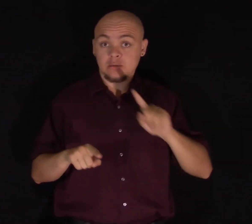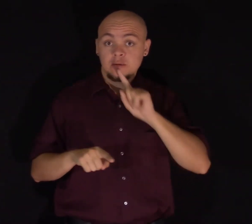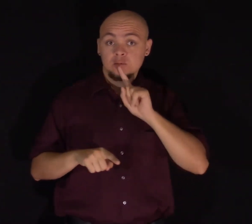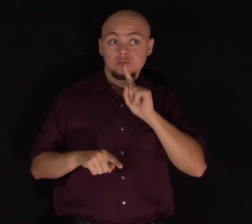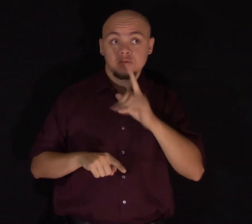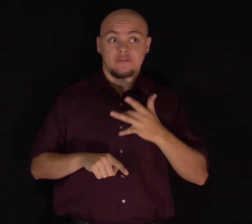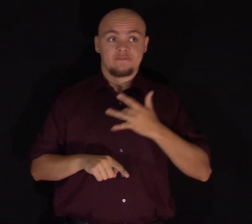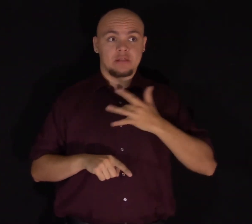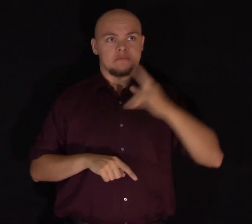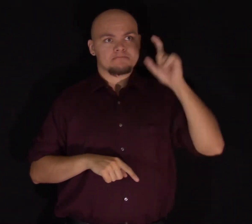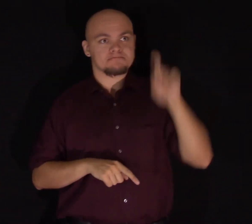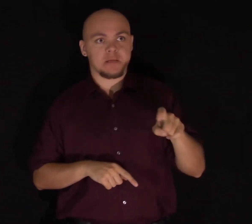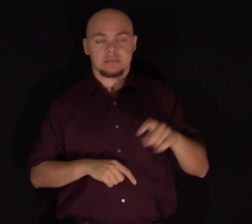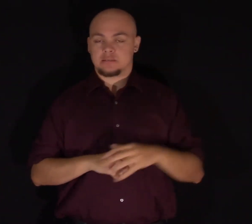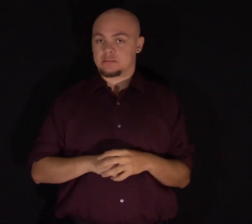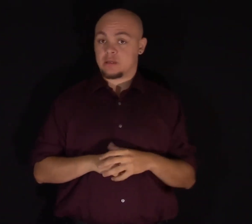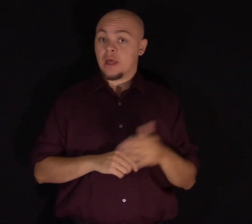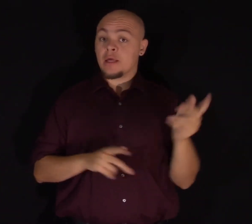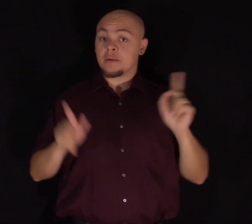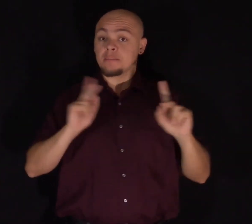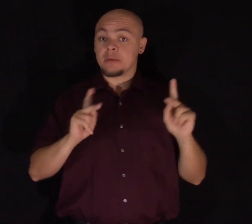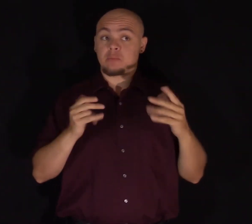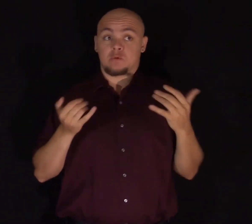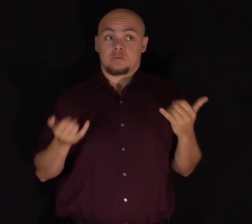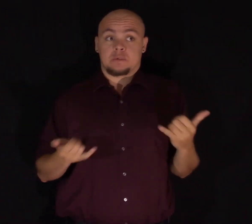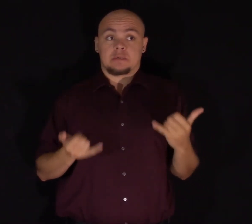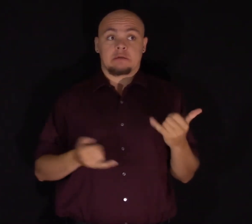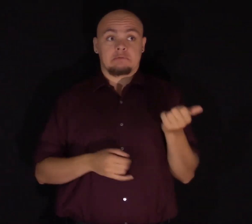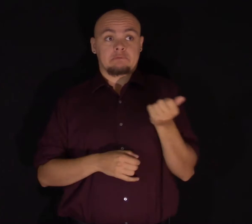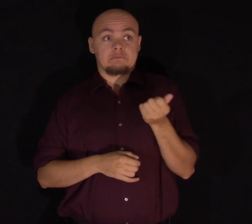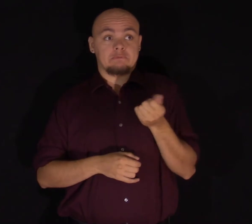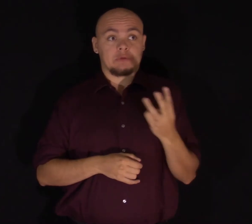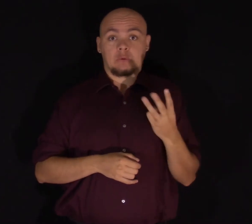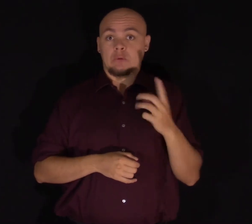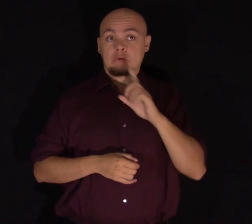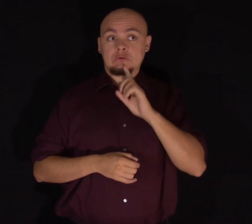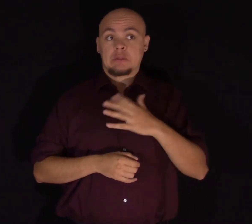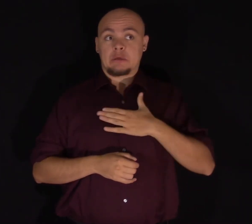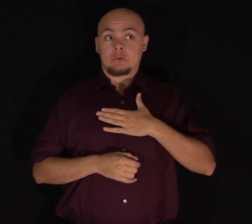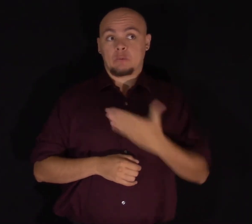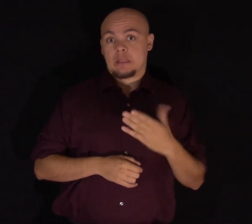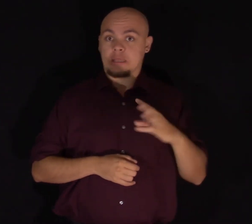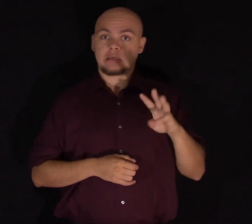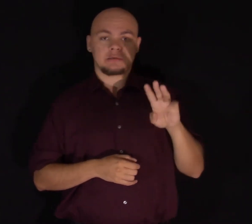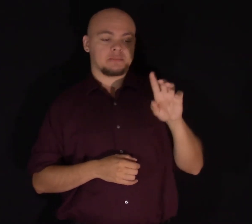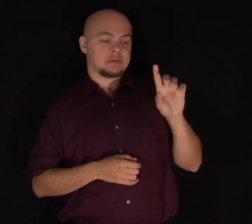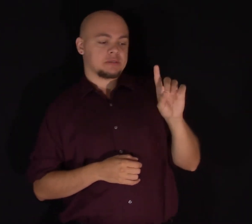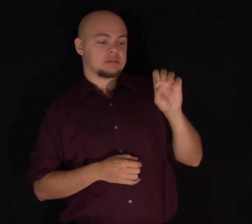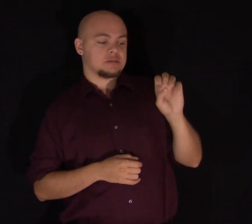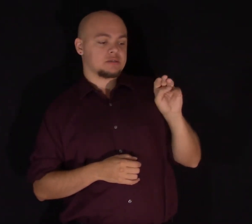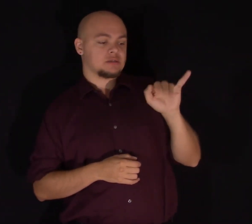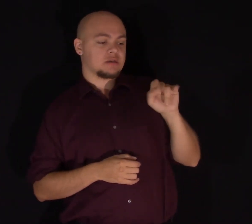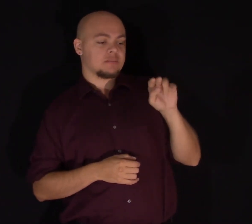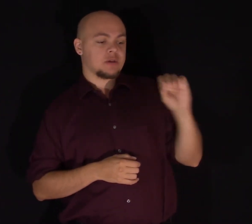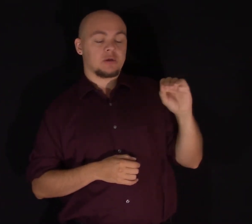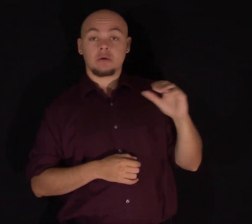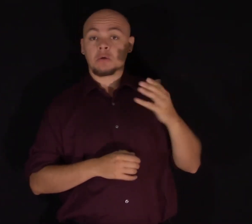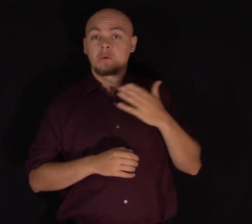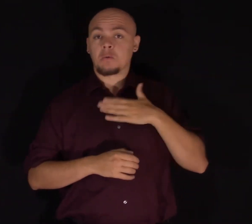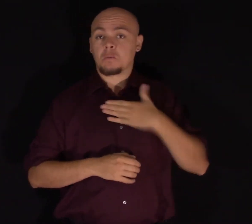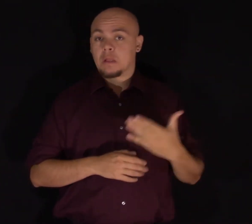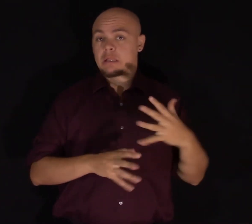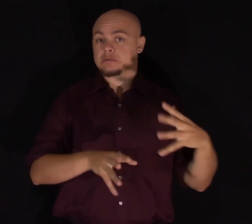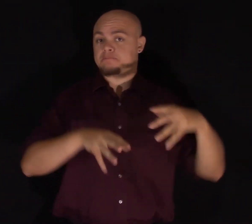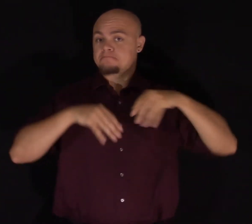to, because there are too few people in the world willing to be the domino, too few people willing to take that fall. We're not doing it